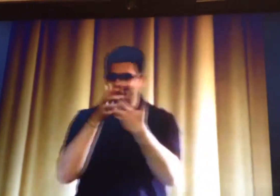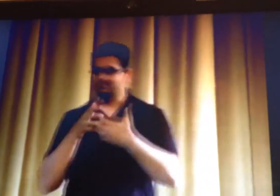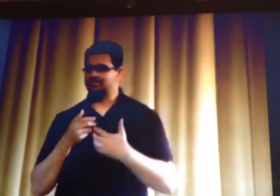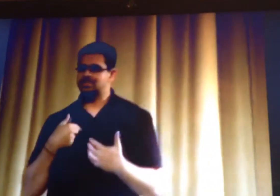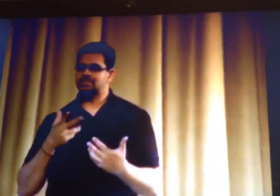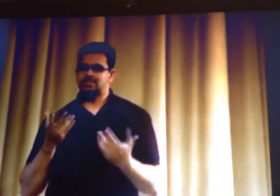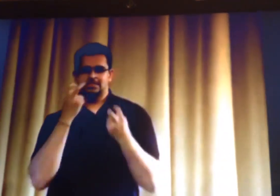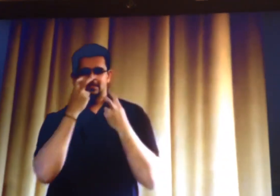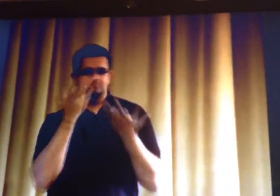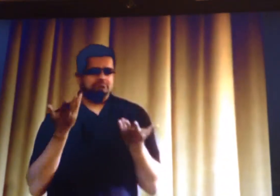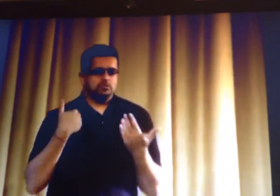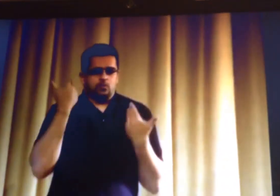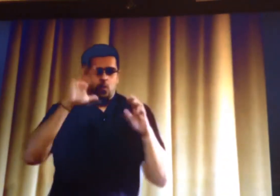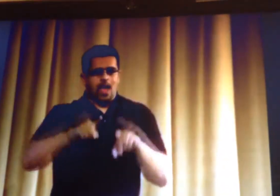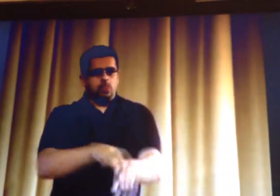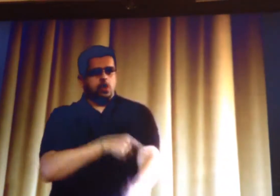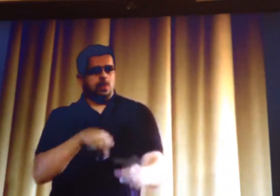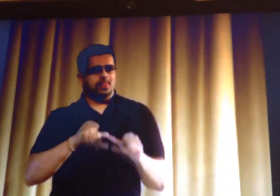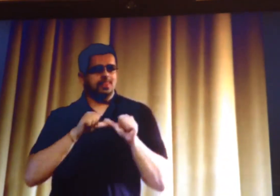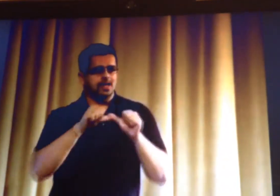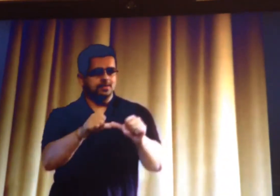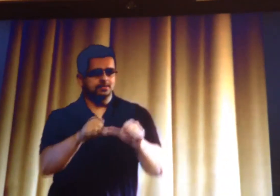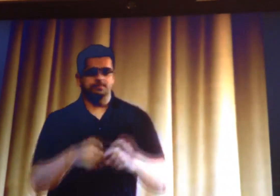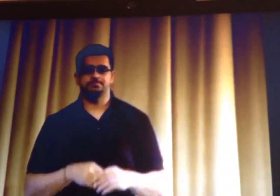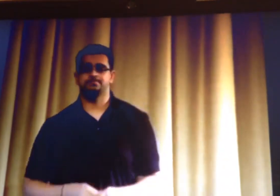family problems, social problems.